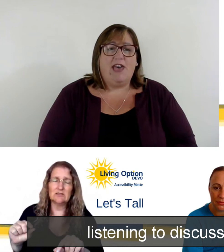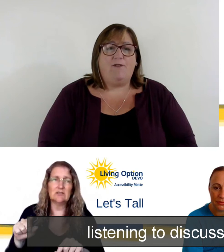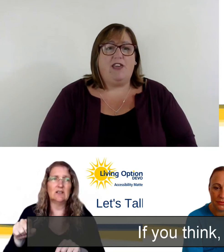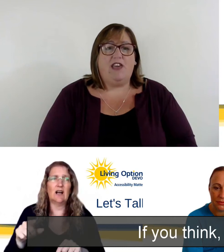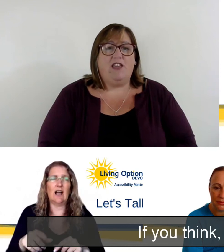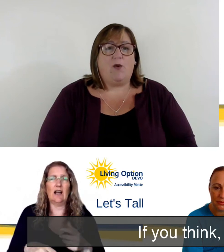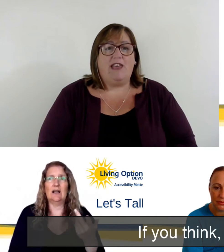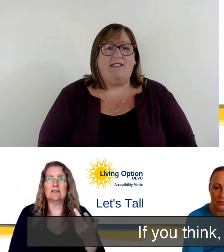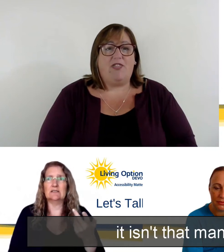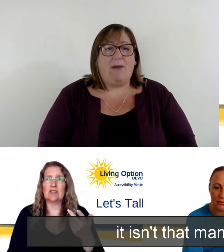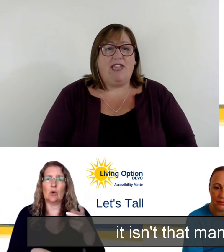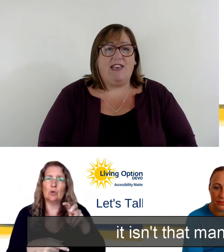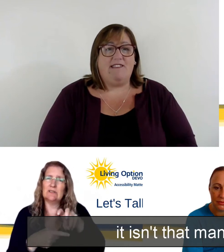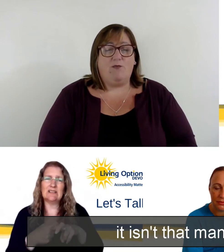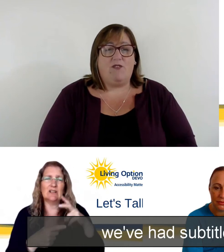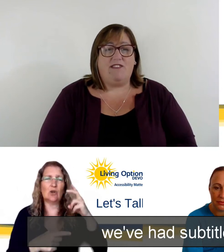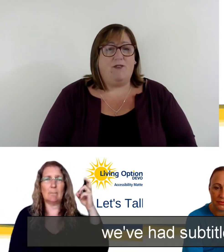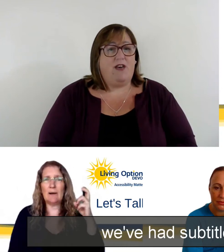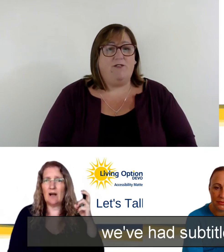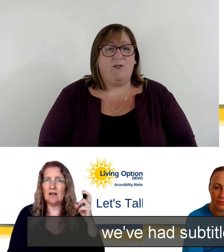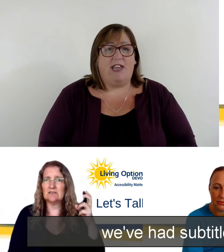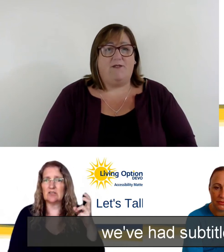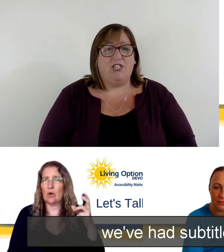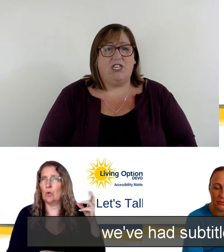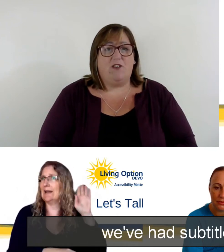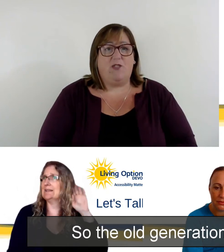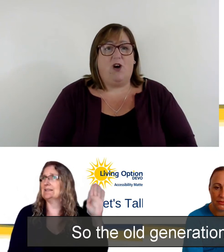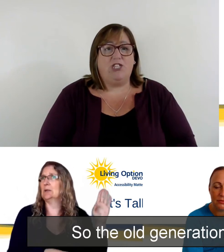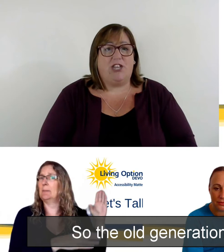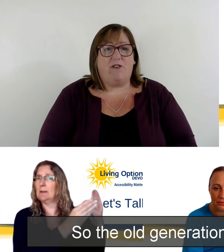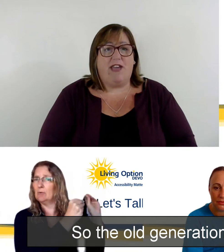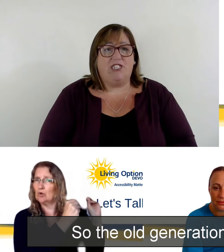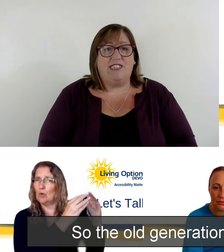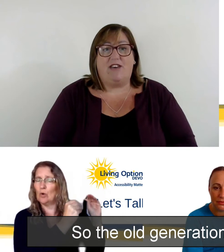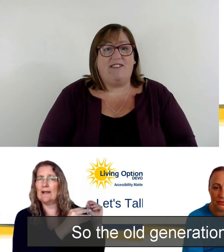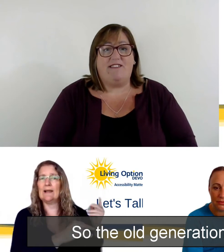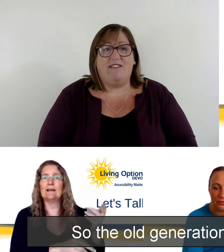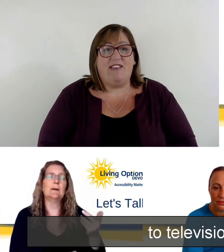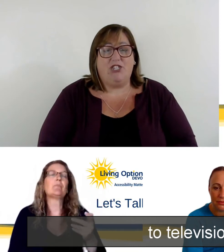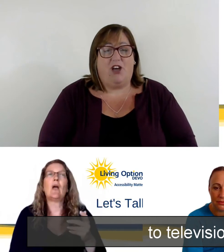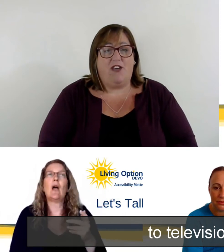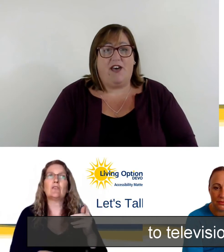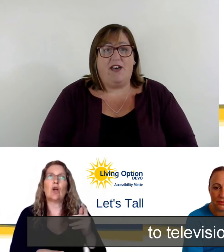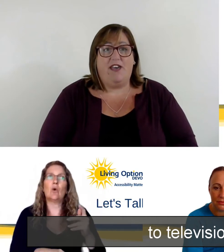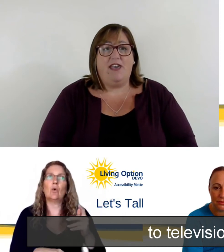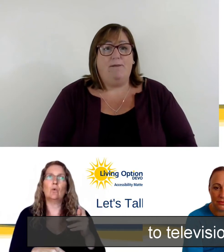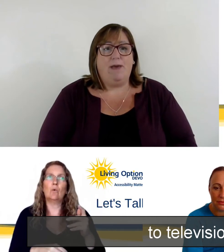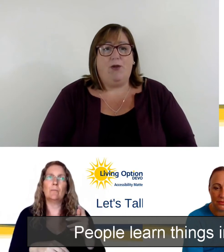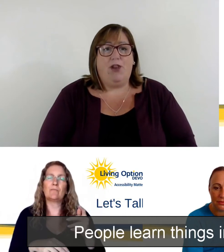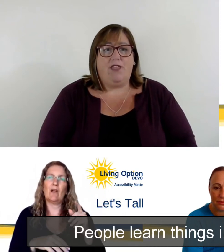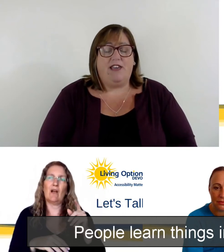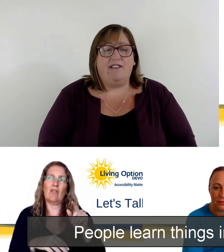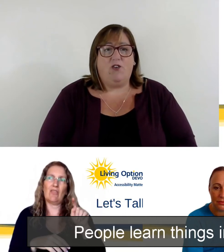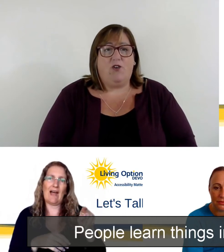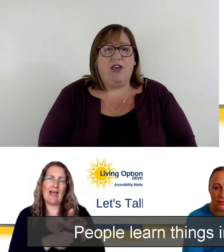radio. If you think, it isn't that many years since we've had subtitles on television, so the old generation didn't have access to television either.